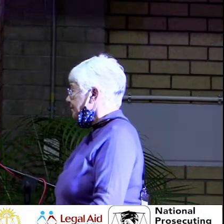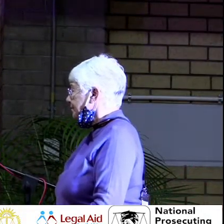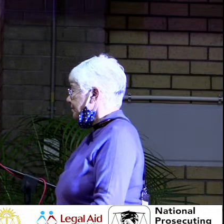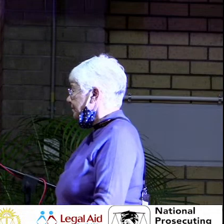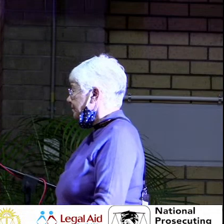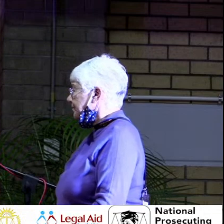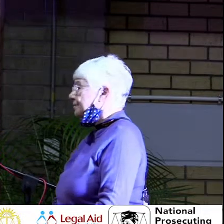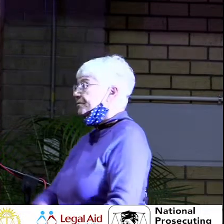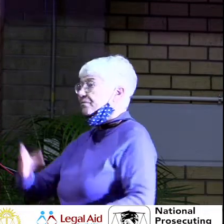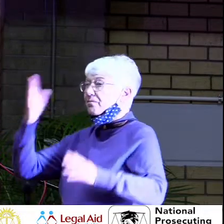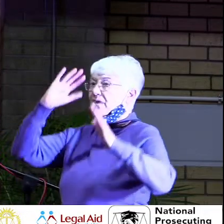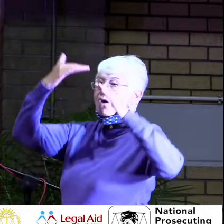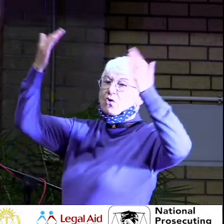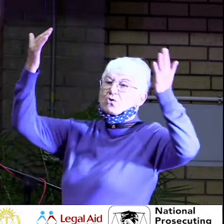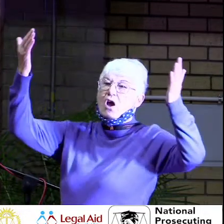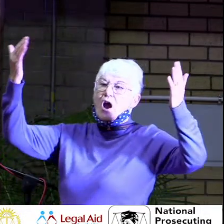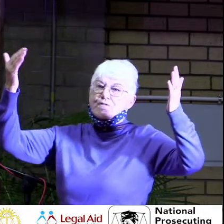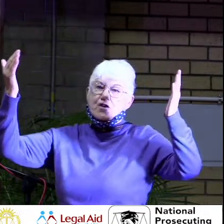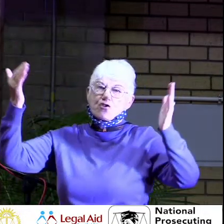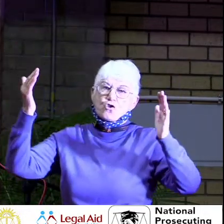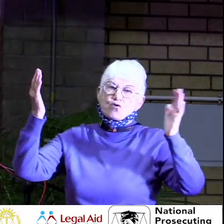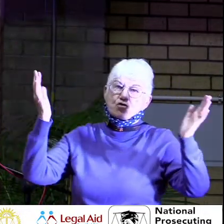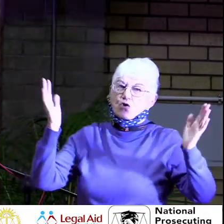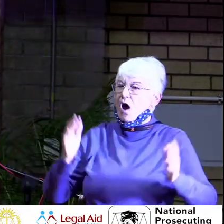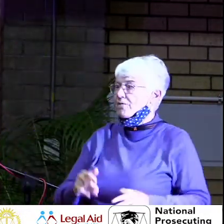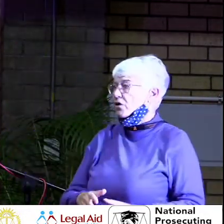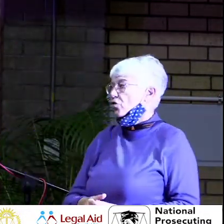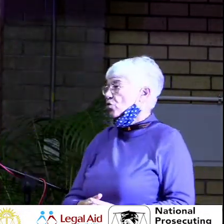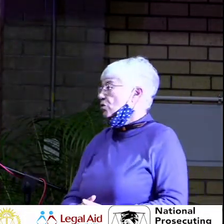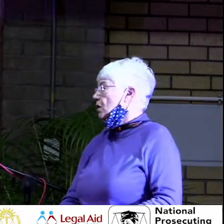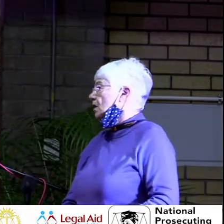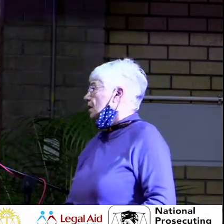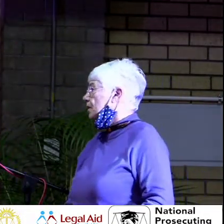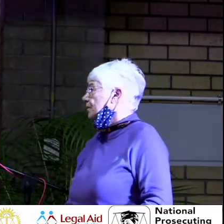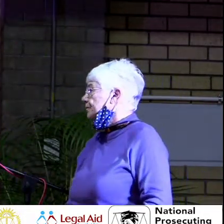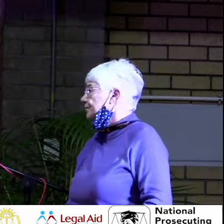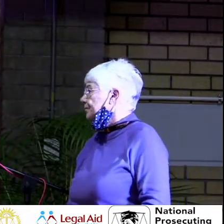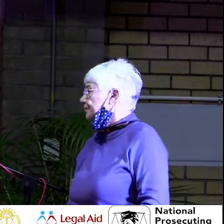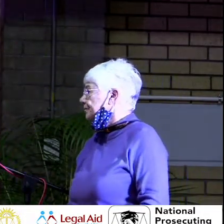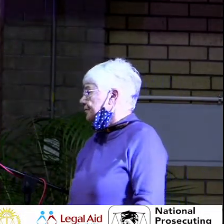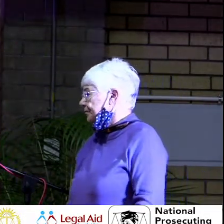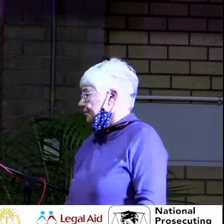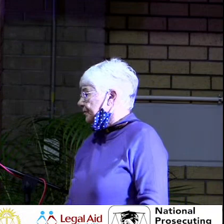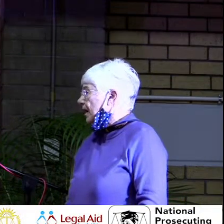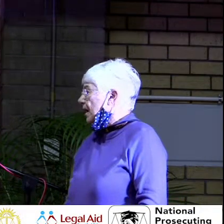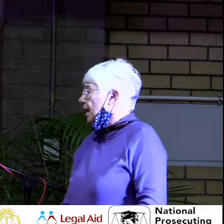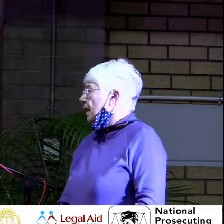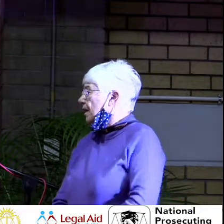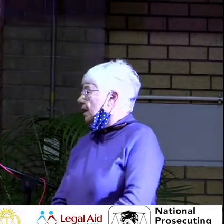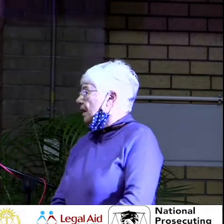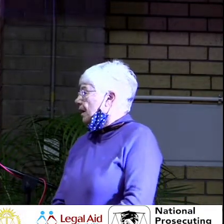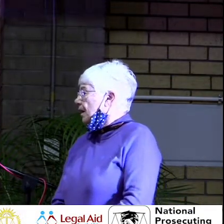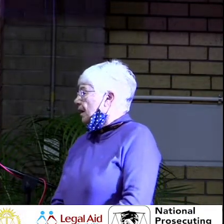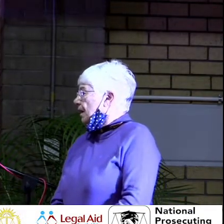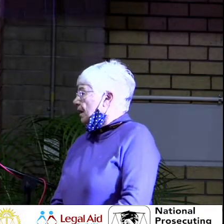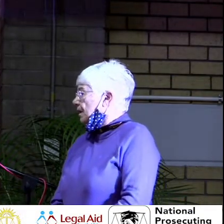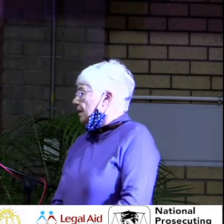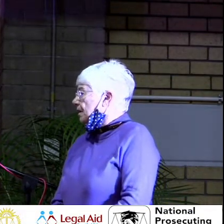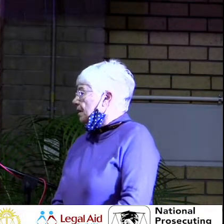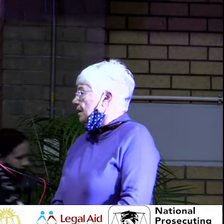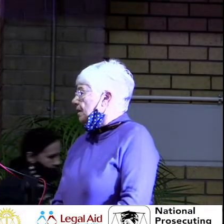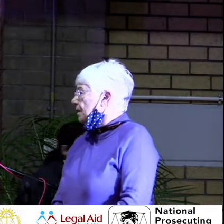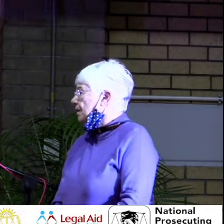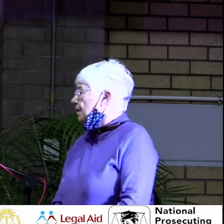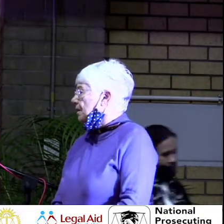Good afternoon to everybody. All protocol observed, and thank